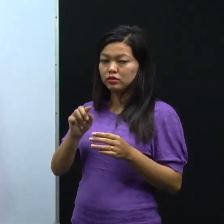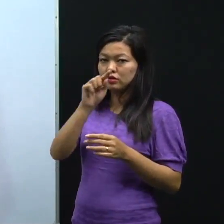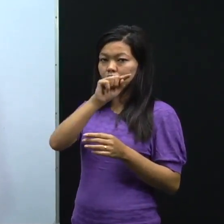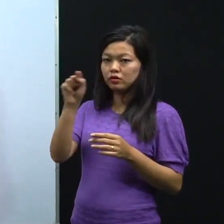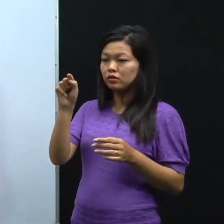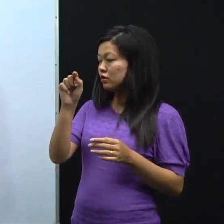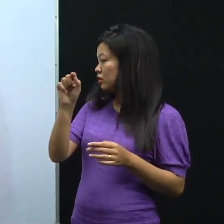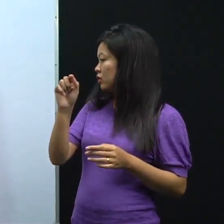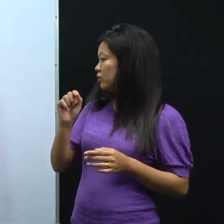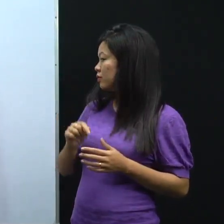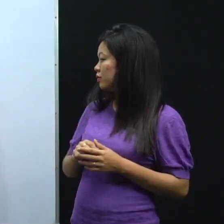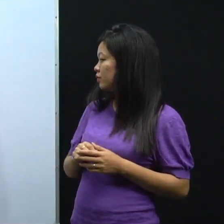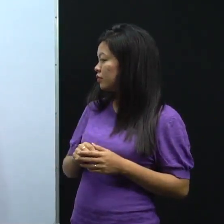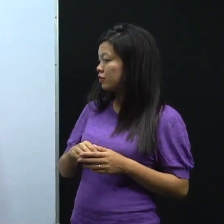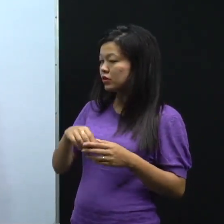right?